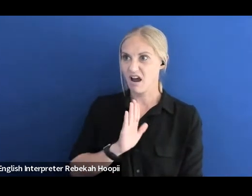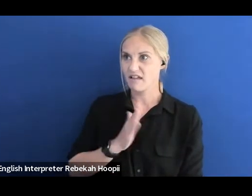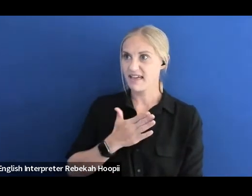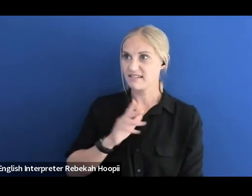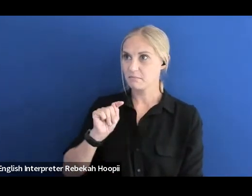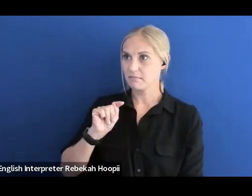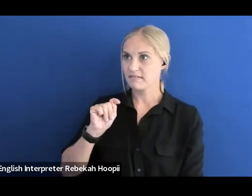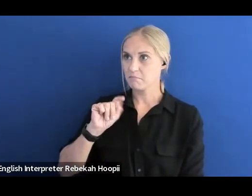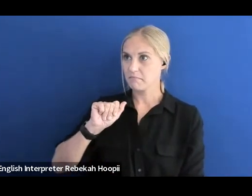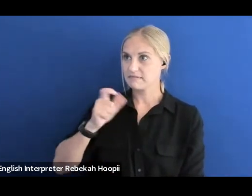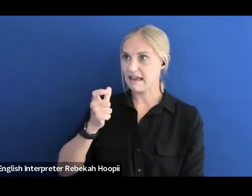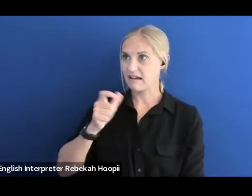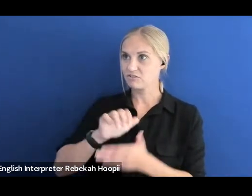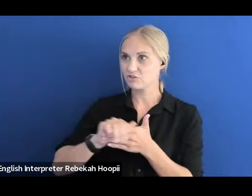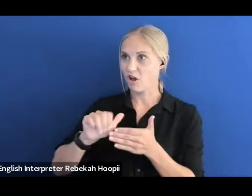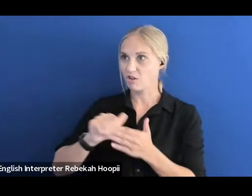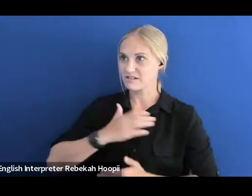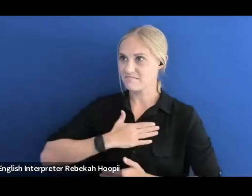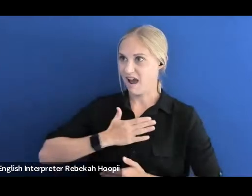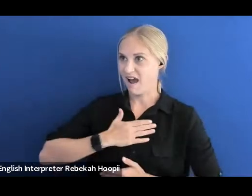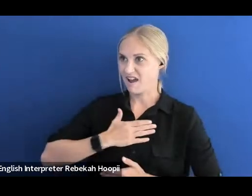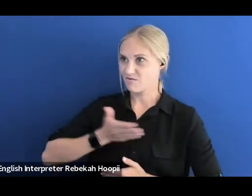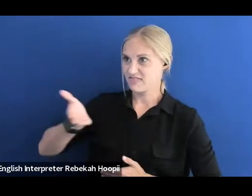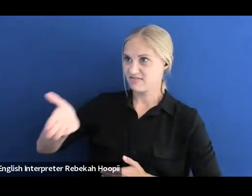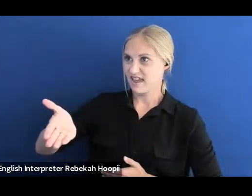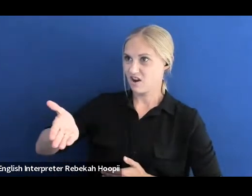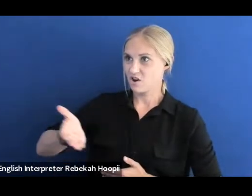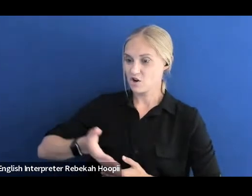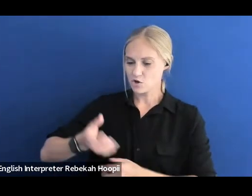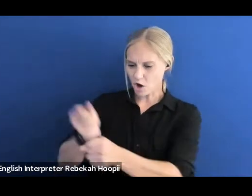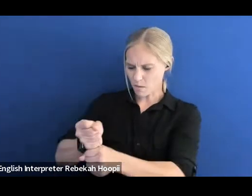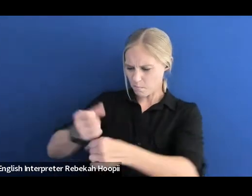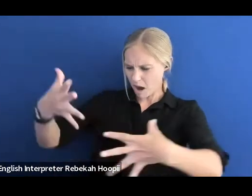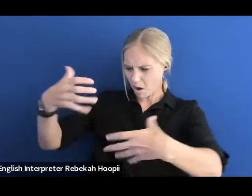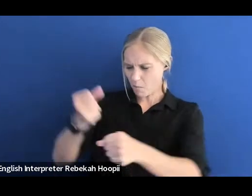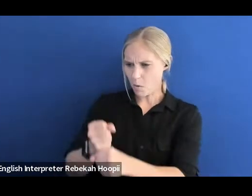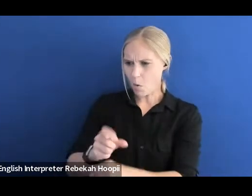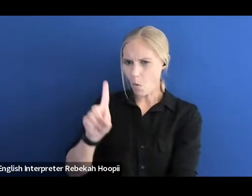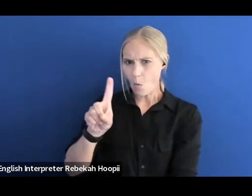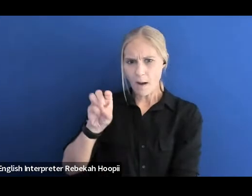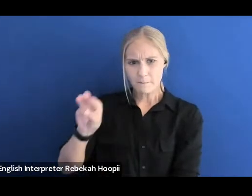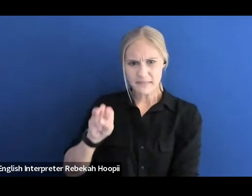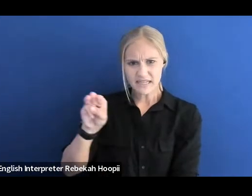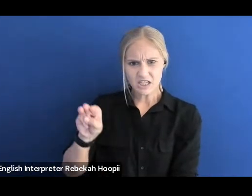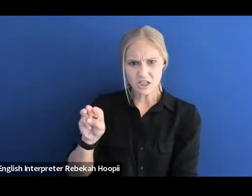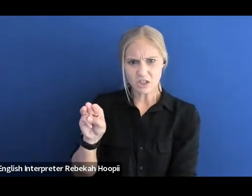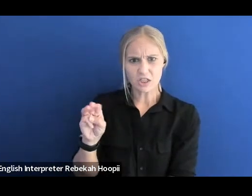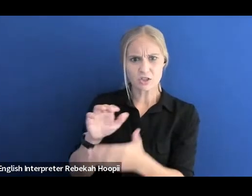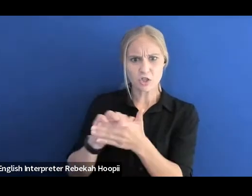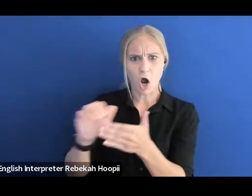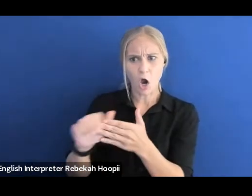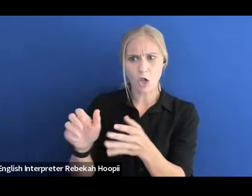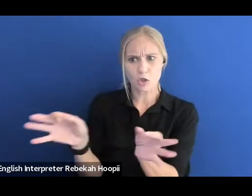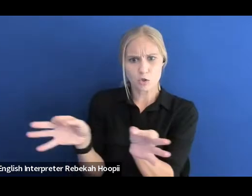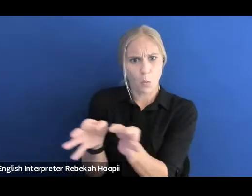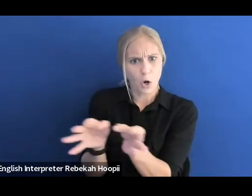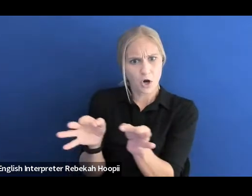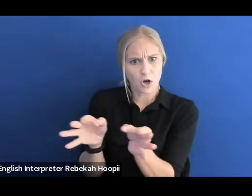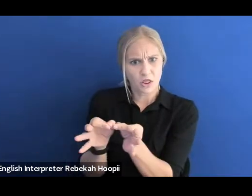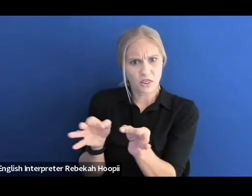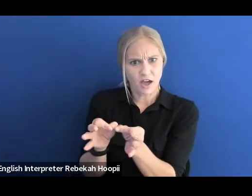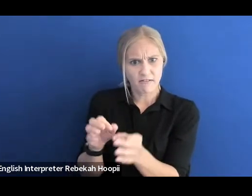work. You know, you're going to blow up $1 million of ordinance in 1 minute just so your